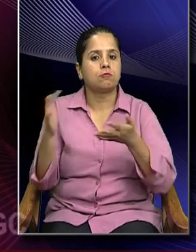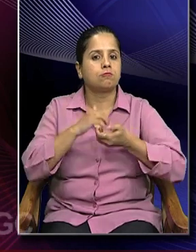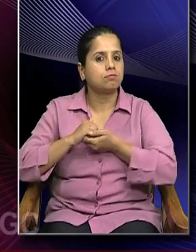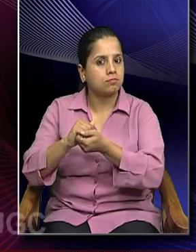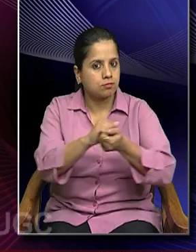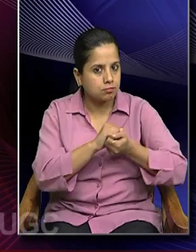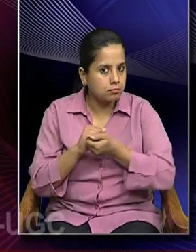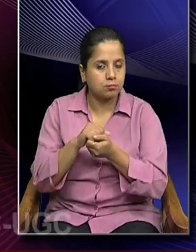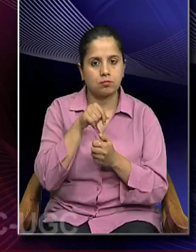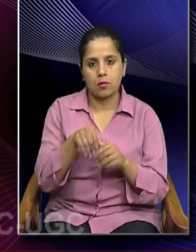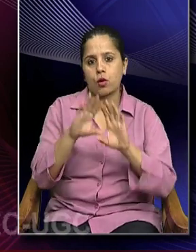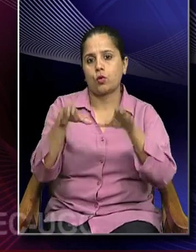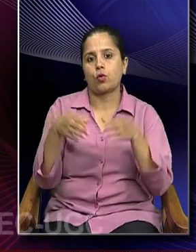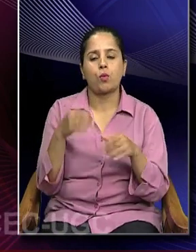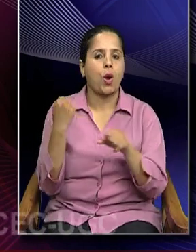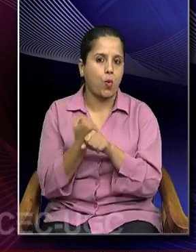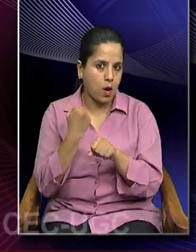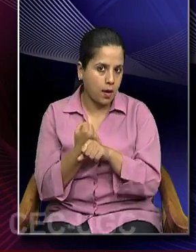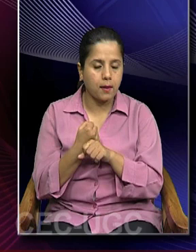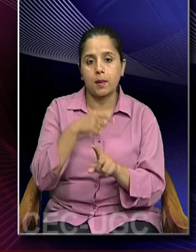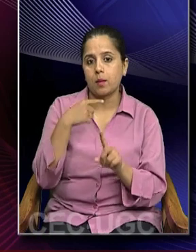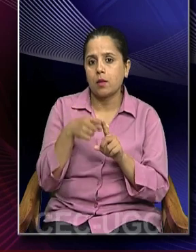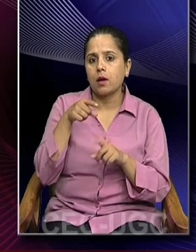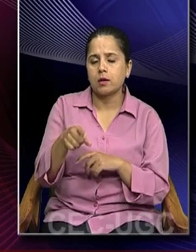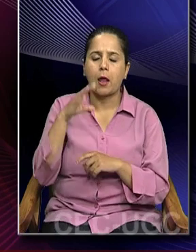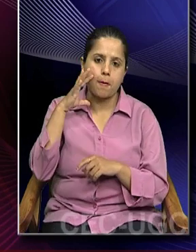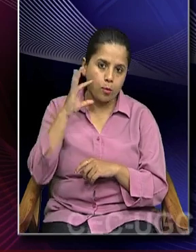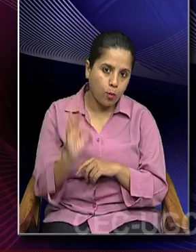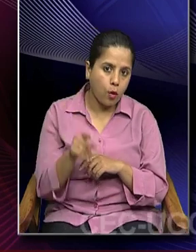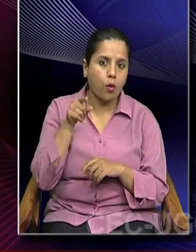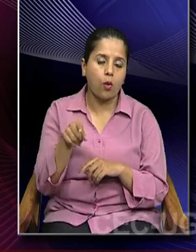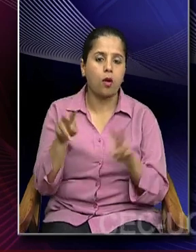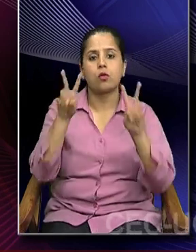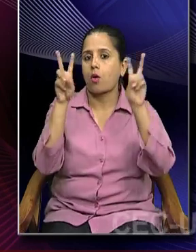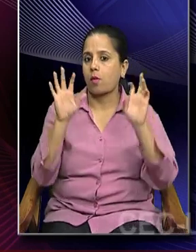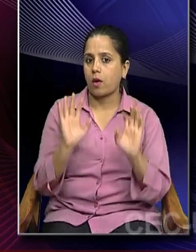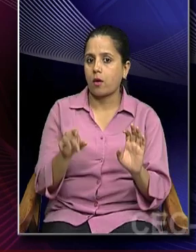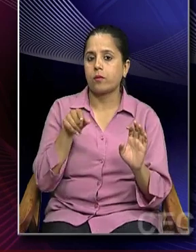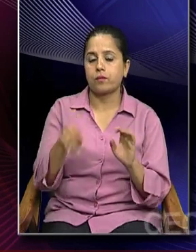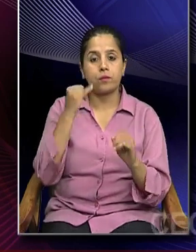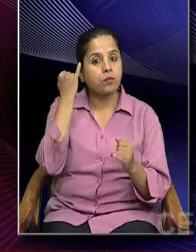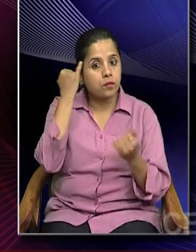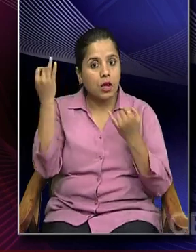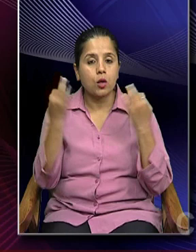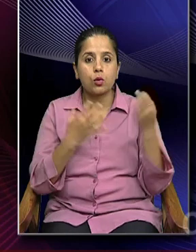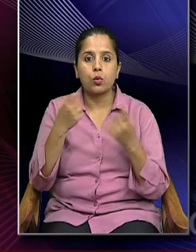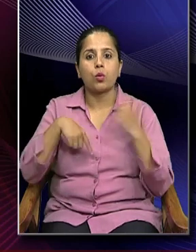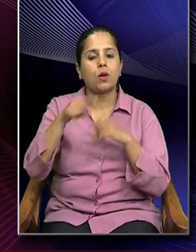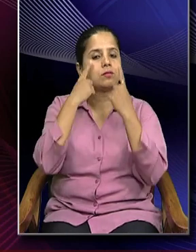collaboration, that is the group work, and this is the most important aspect of the innovative